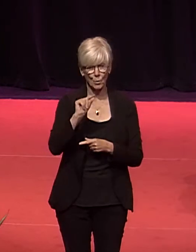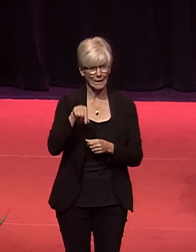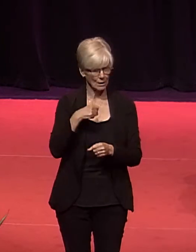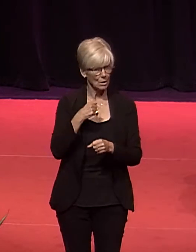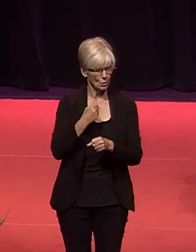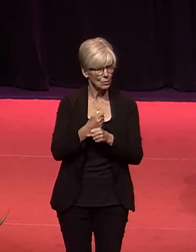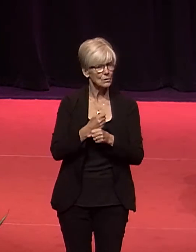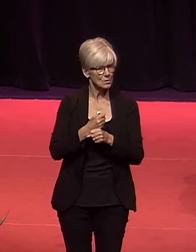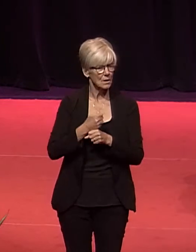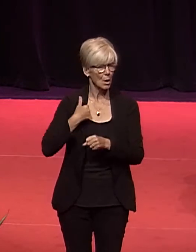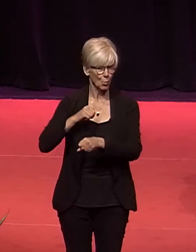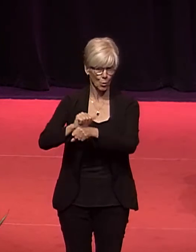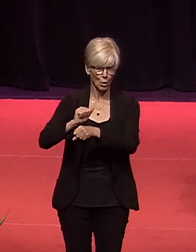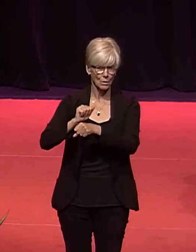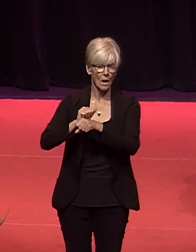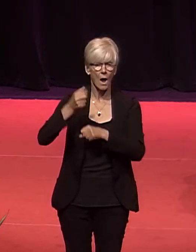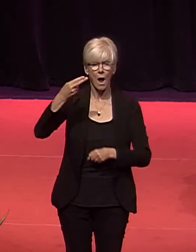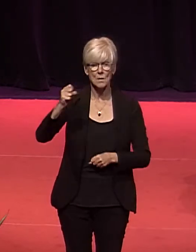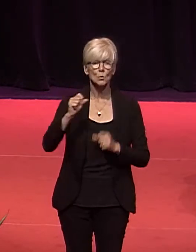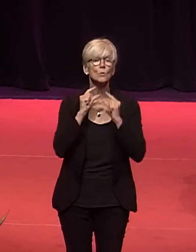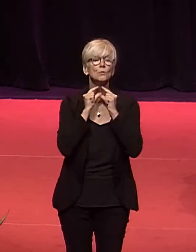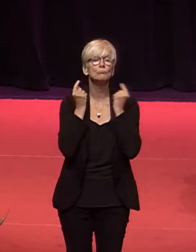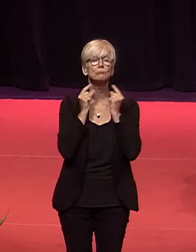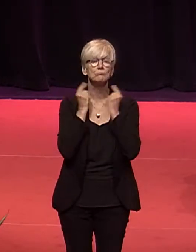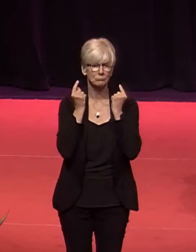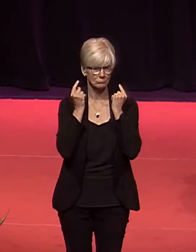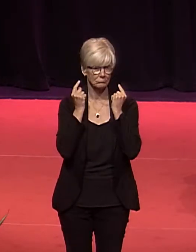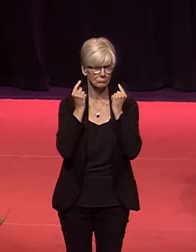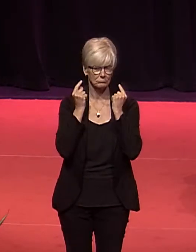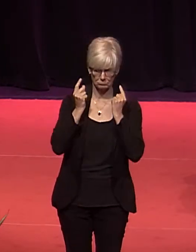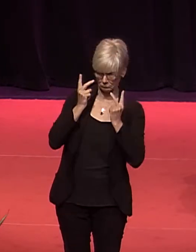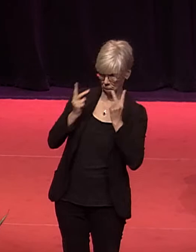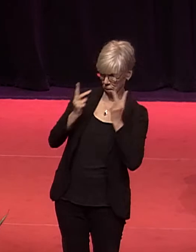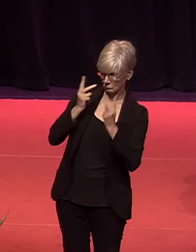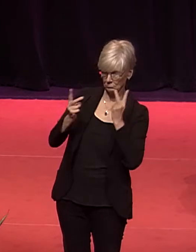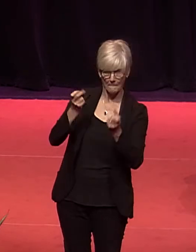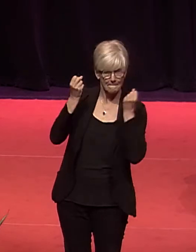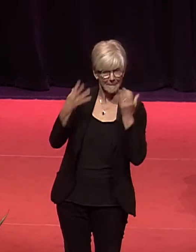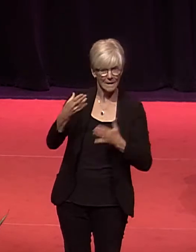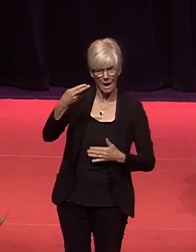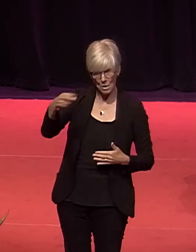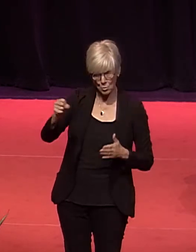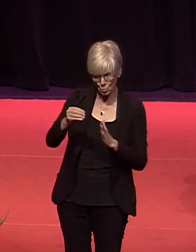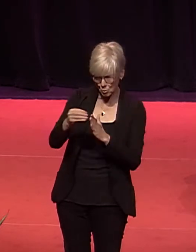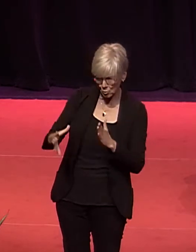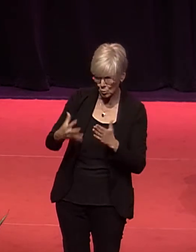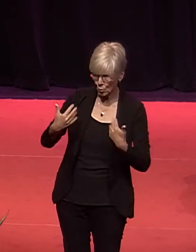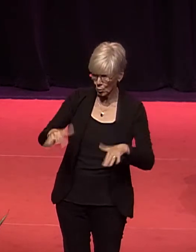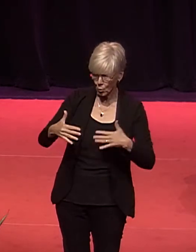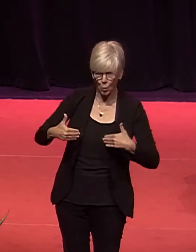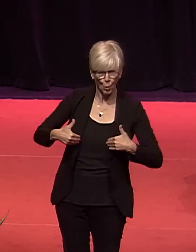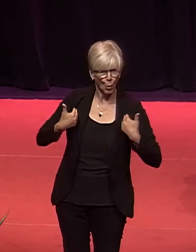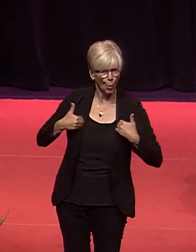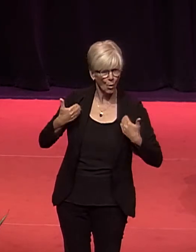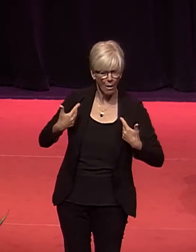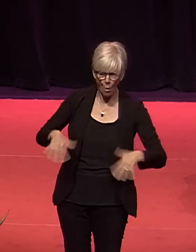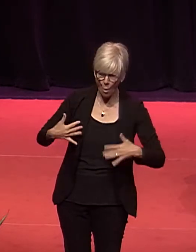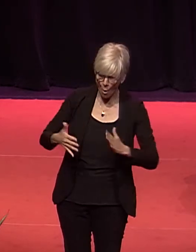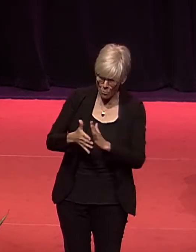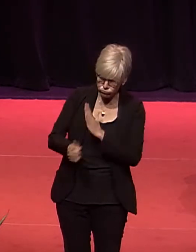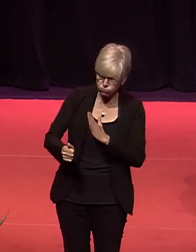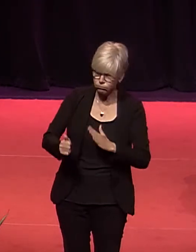school chaplain. My years as a chaplain showed me the incredible promise of our youth,